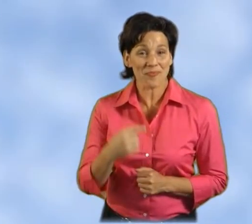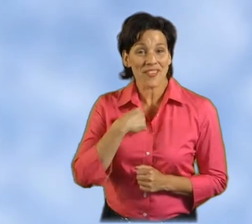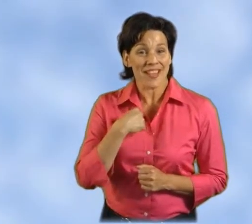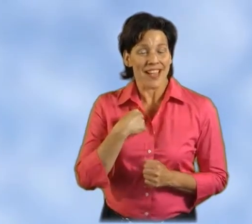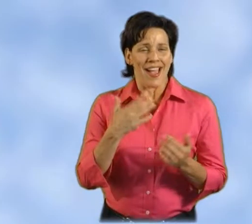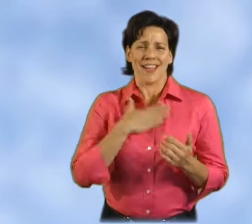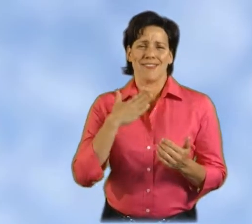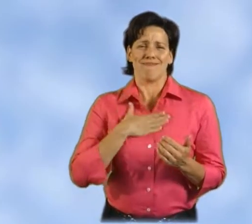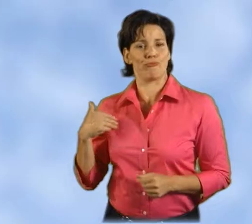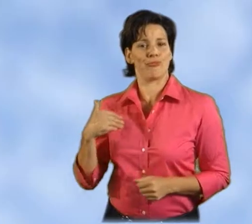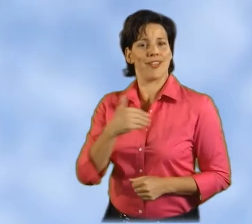Mm-hmm.